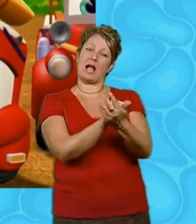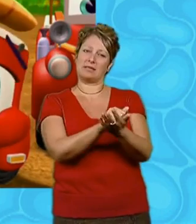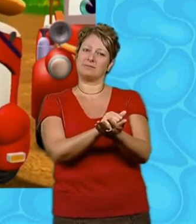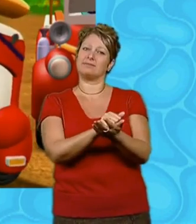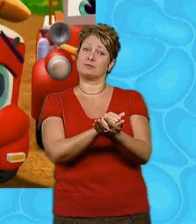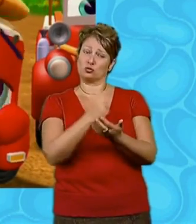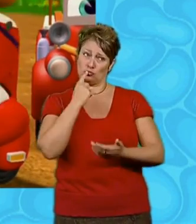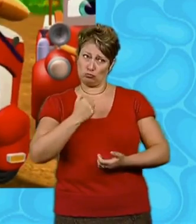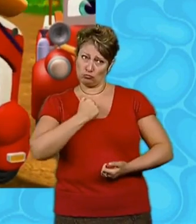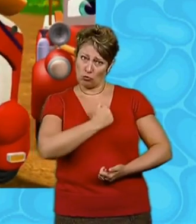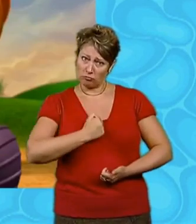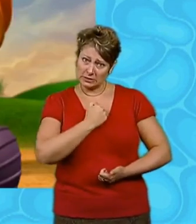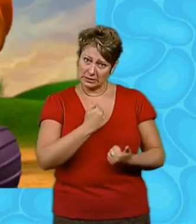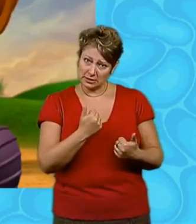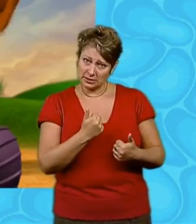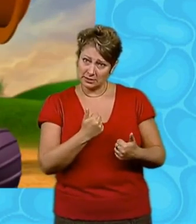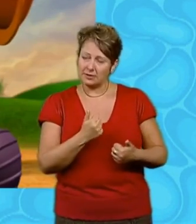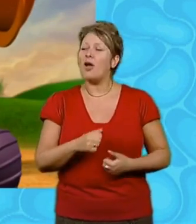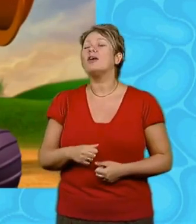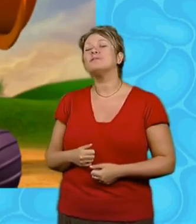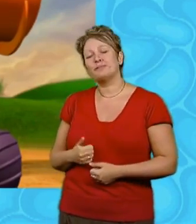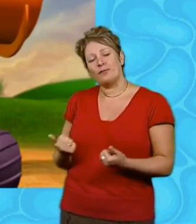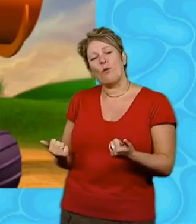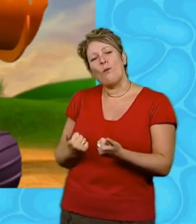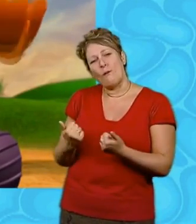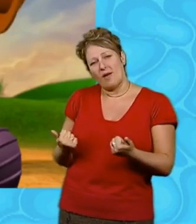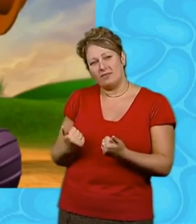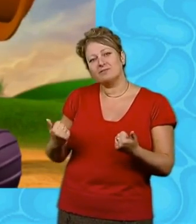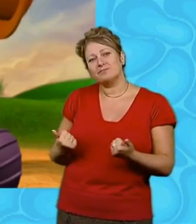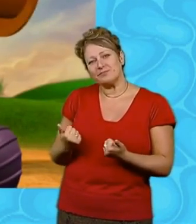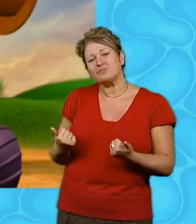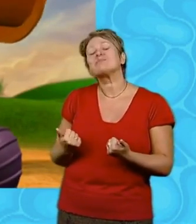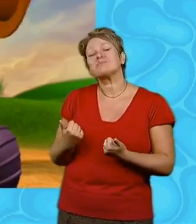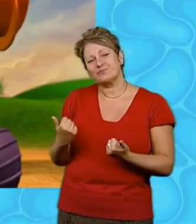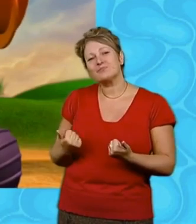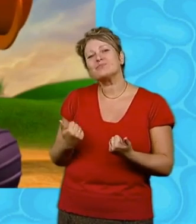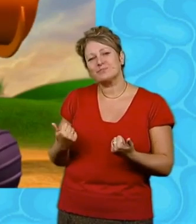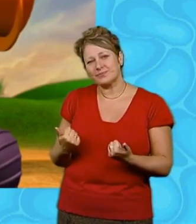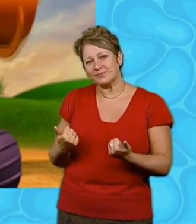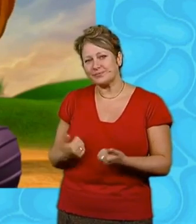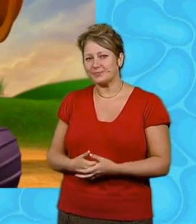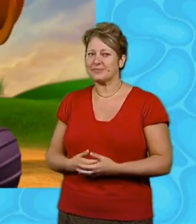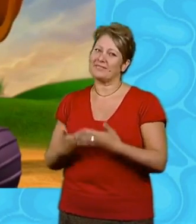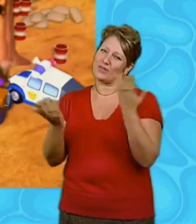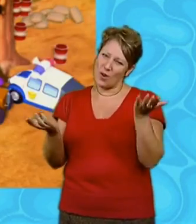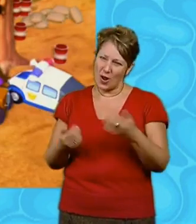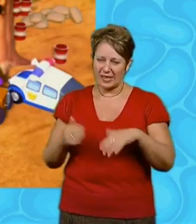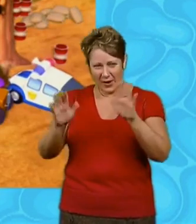you accept our apology? I suppose. Yes. Of